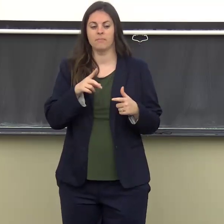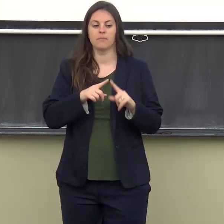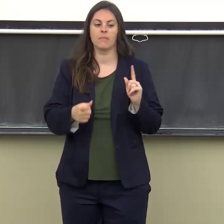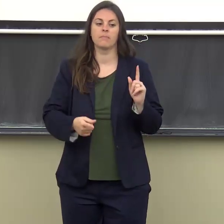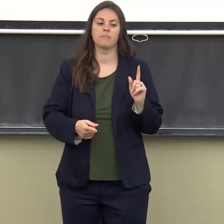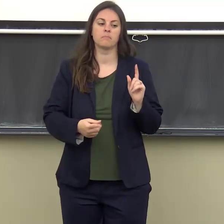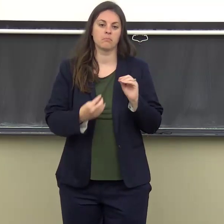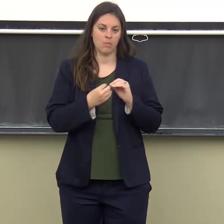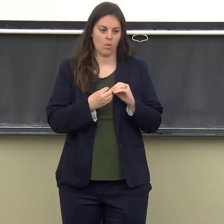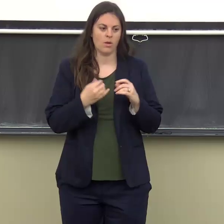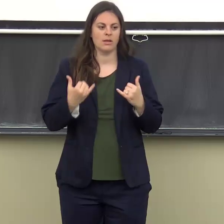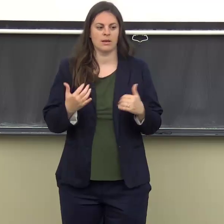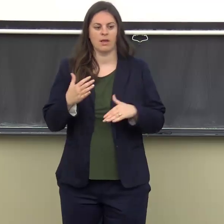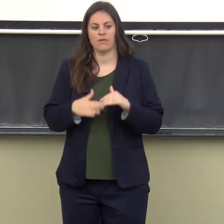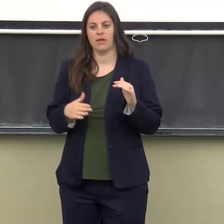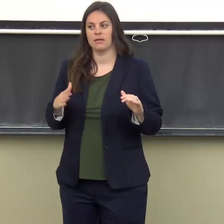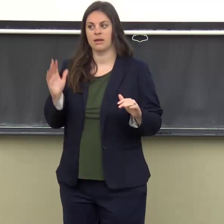more now than ever,